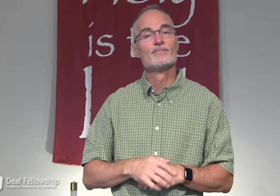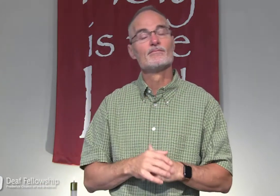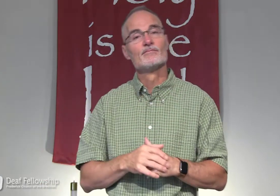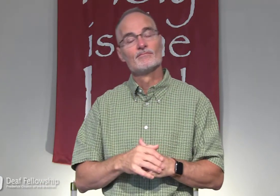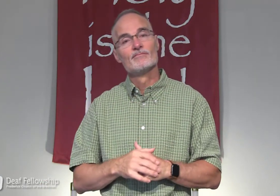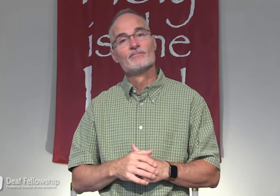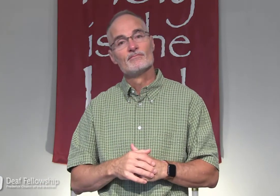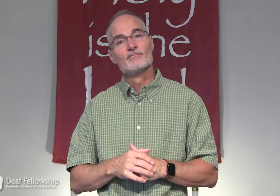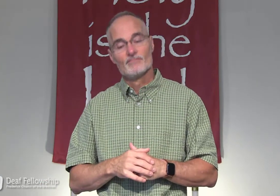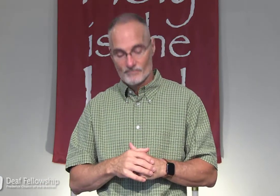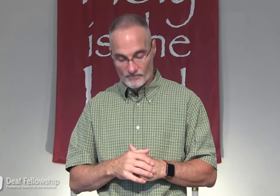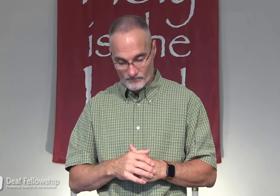Walked away from it.